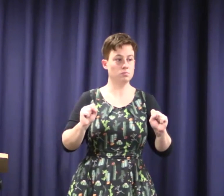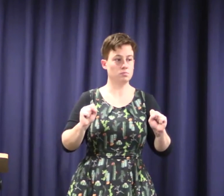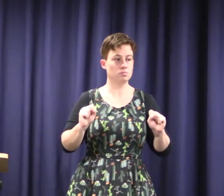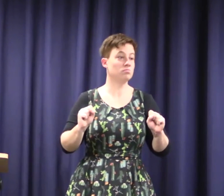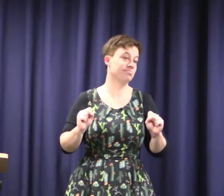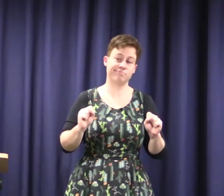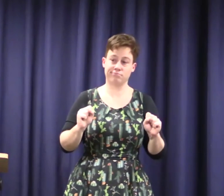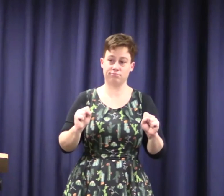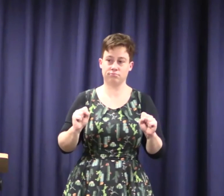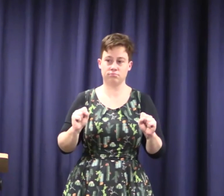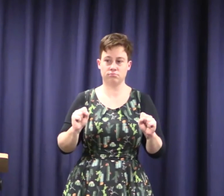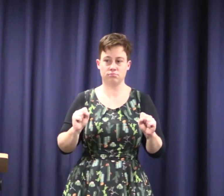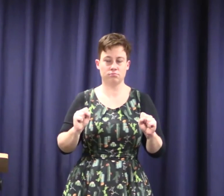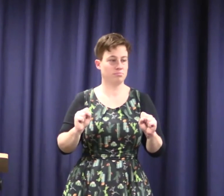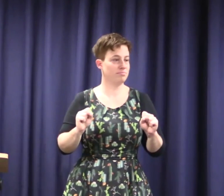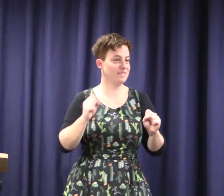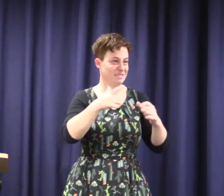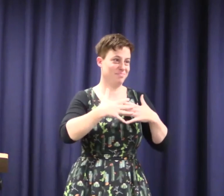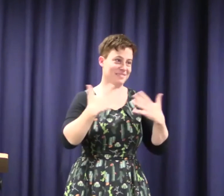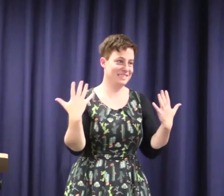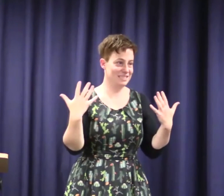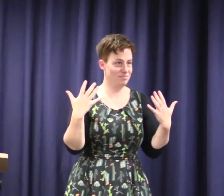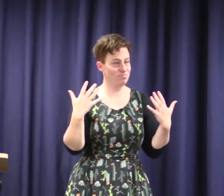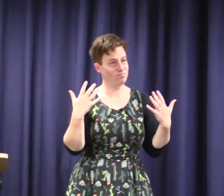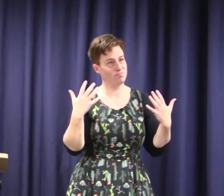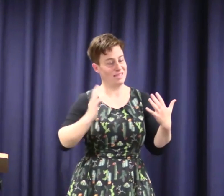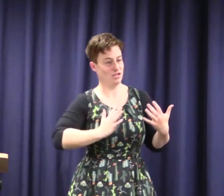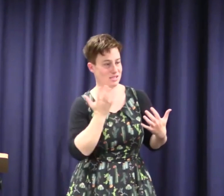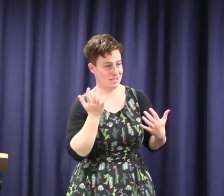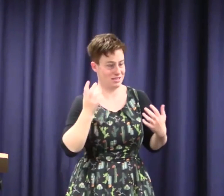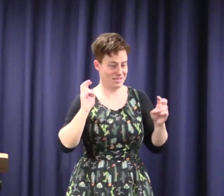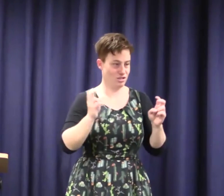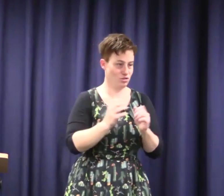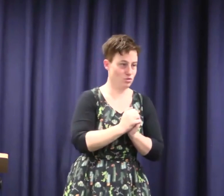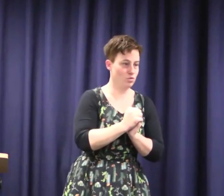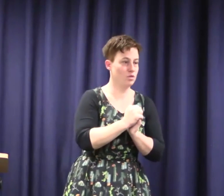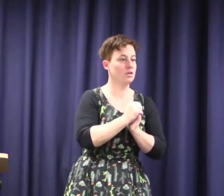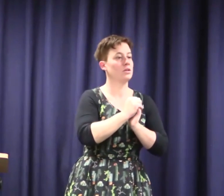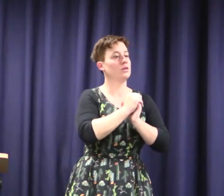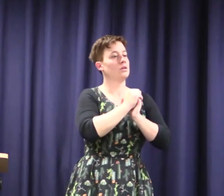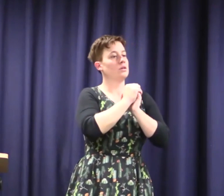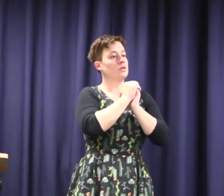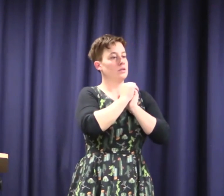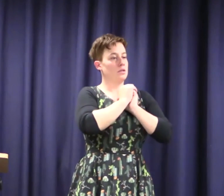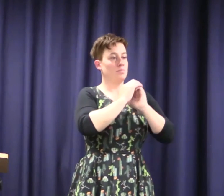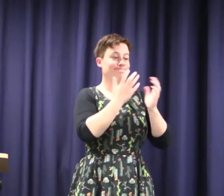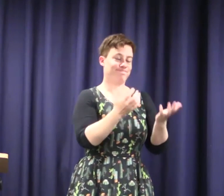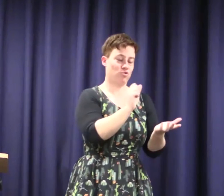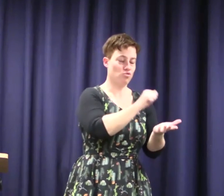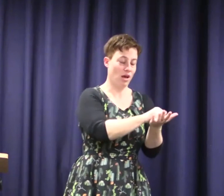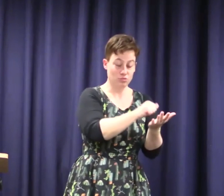app and access something or someone via VRI. I know that's a big, interesting